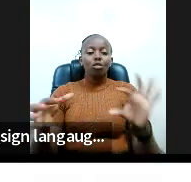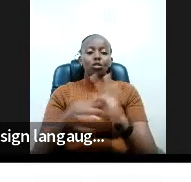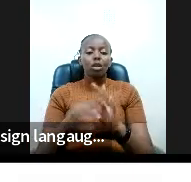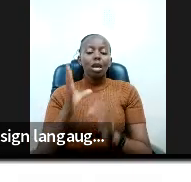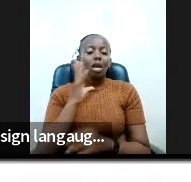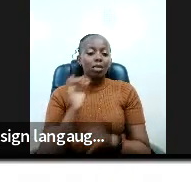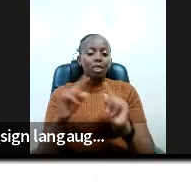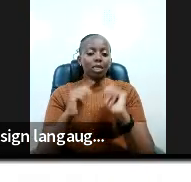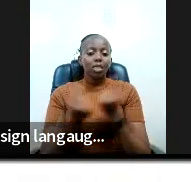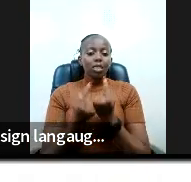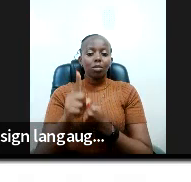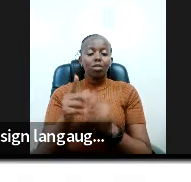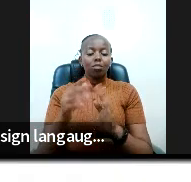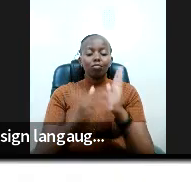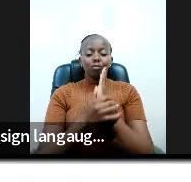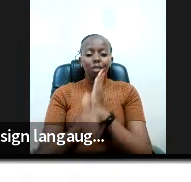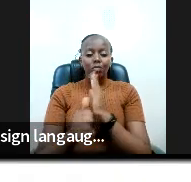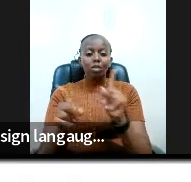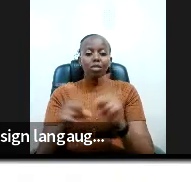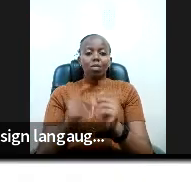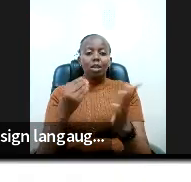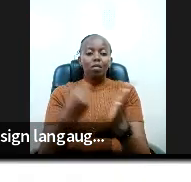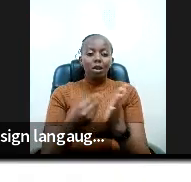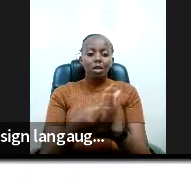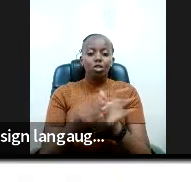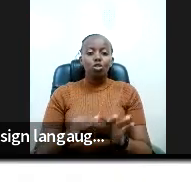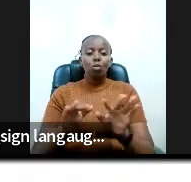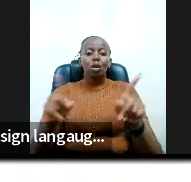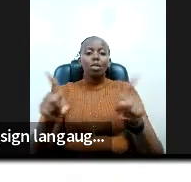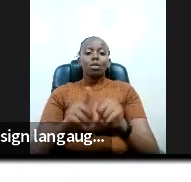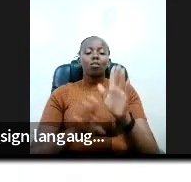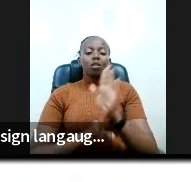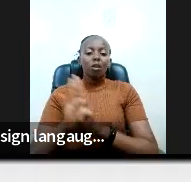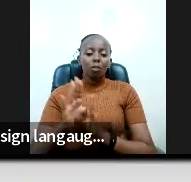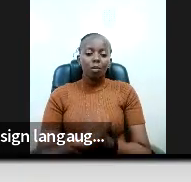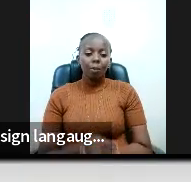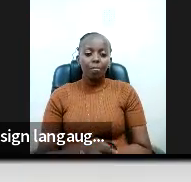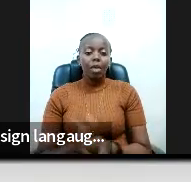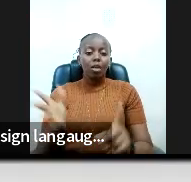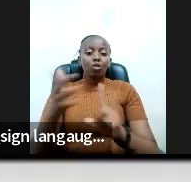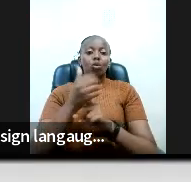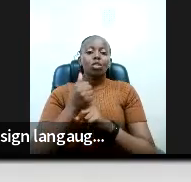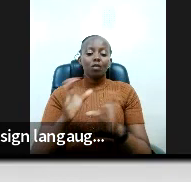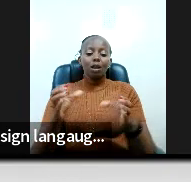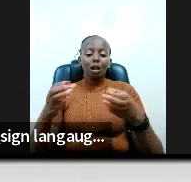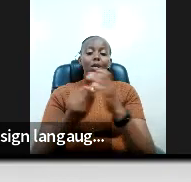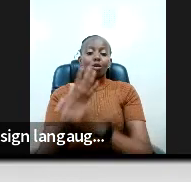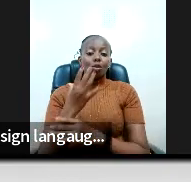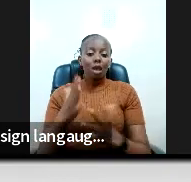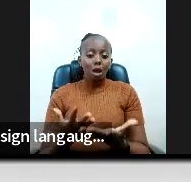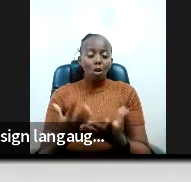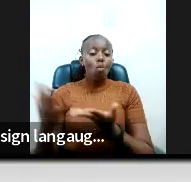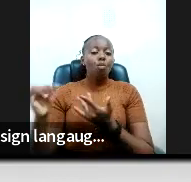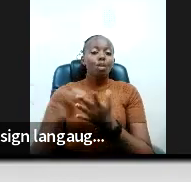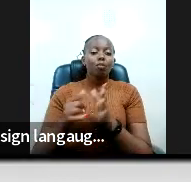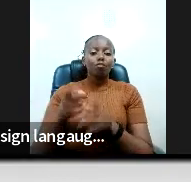also competent in financial, marketing, and business development. To achieve our company growth, we seek to raise